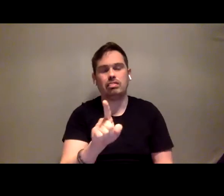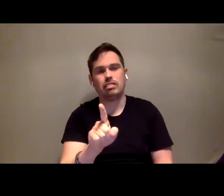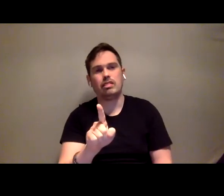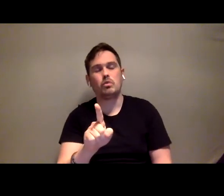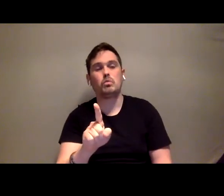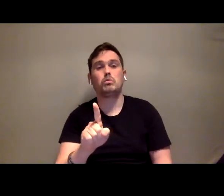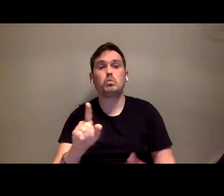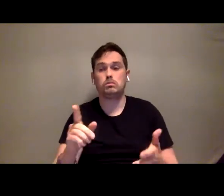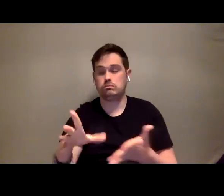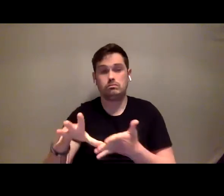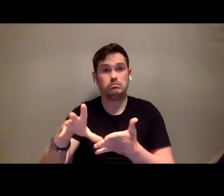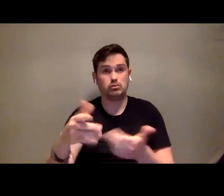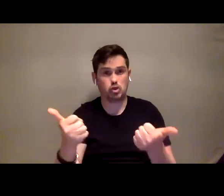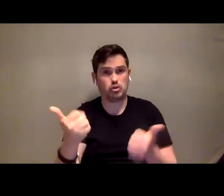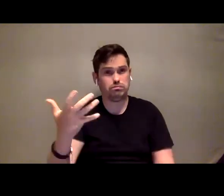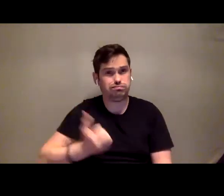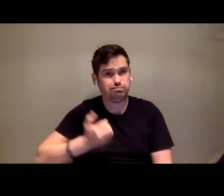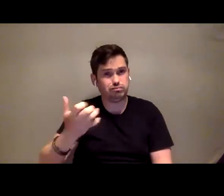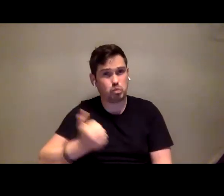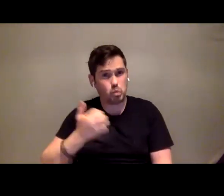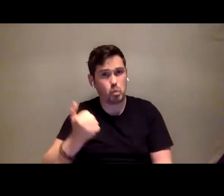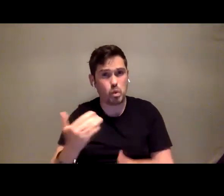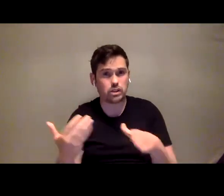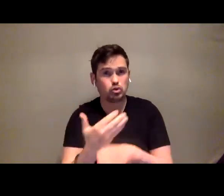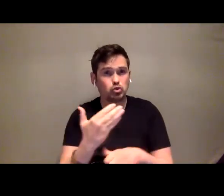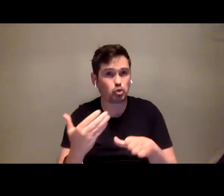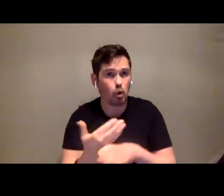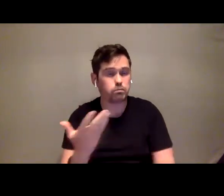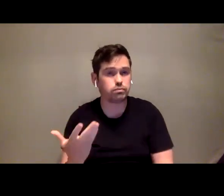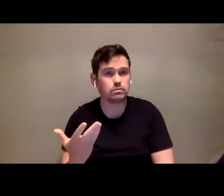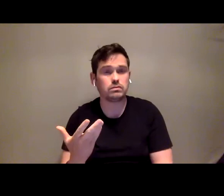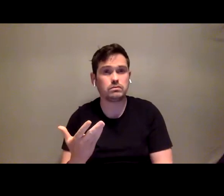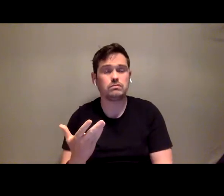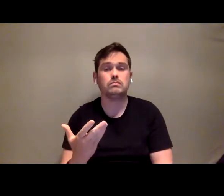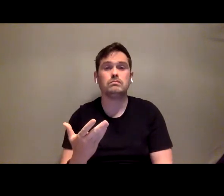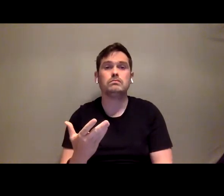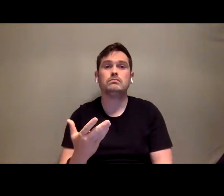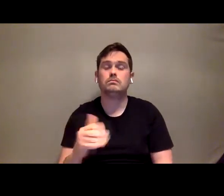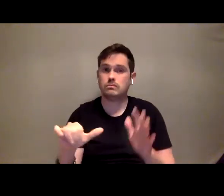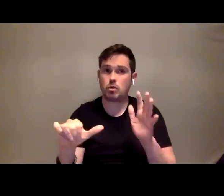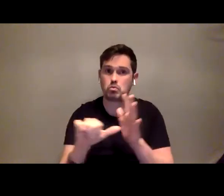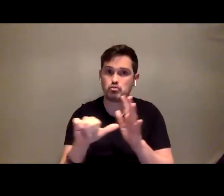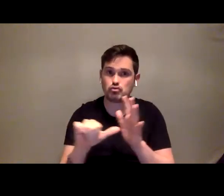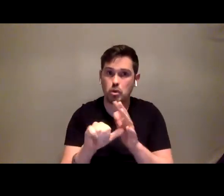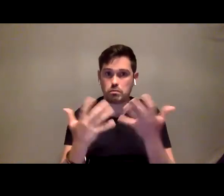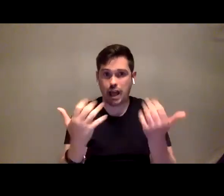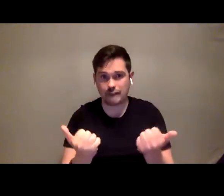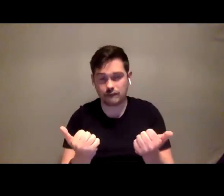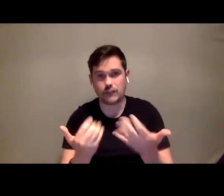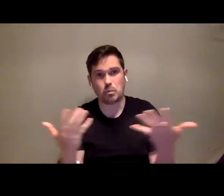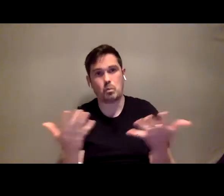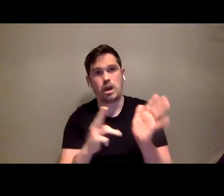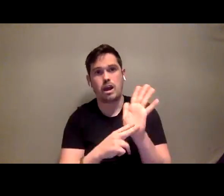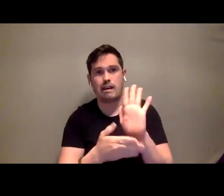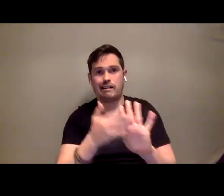be, and also what sort of benefits there could be in terms of the problems that there are in the NHS with staffing,